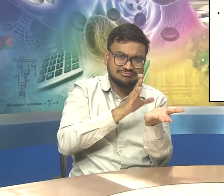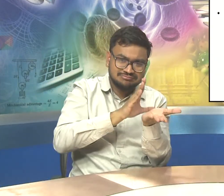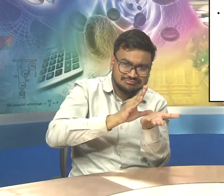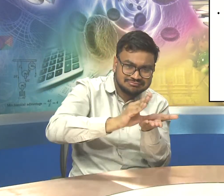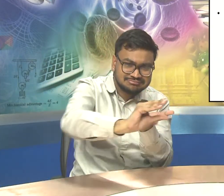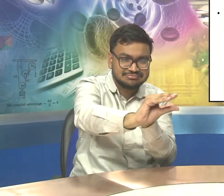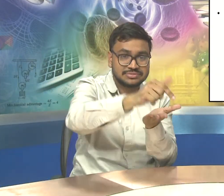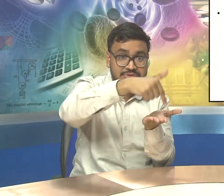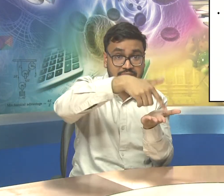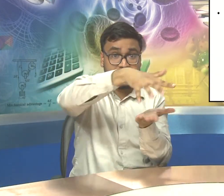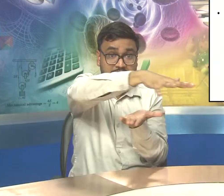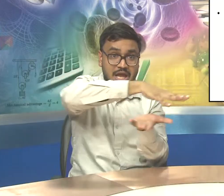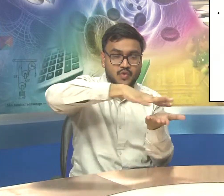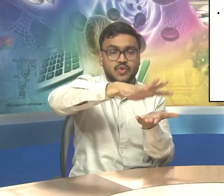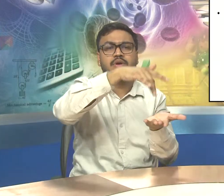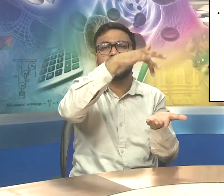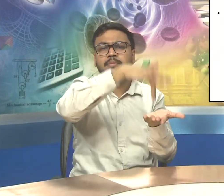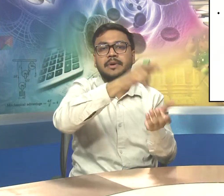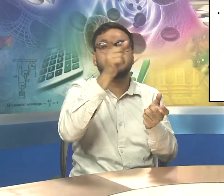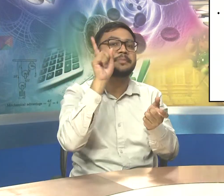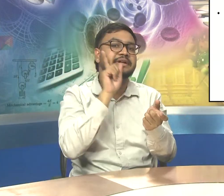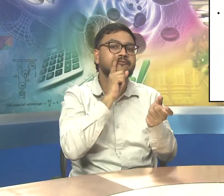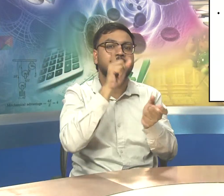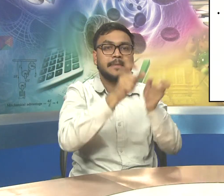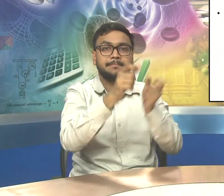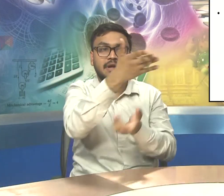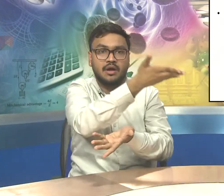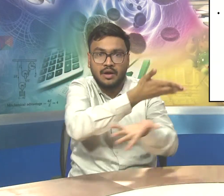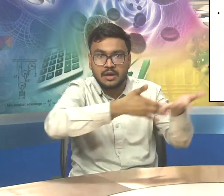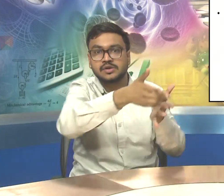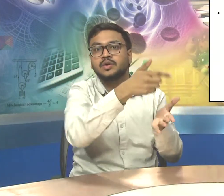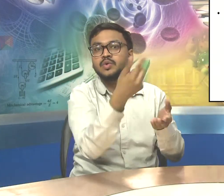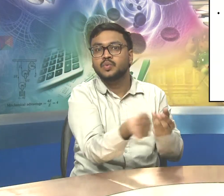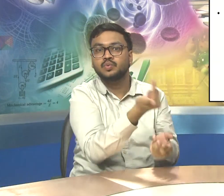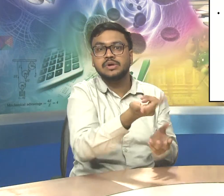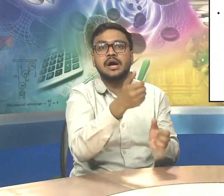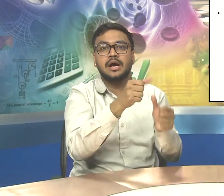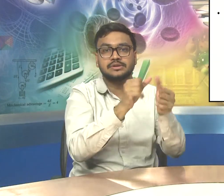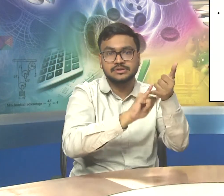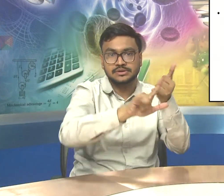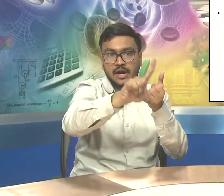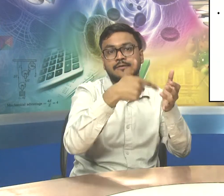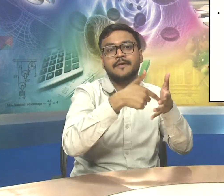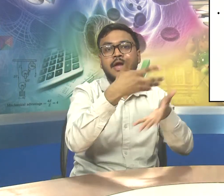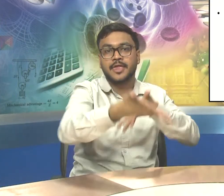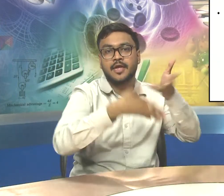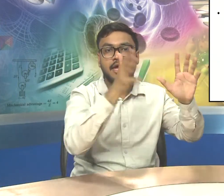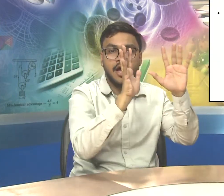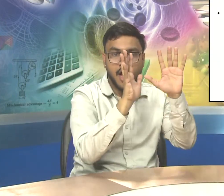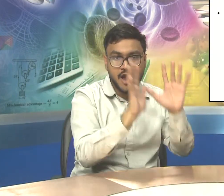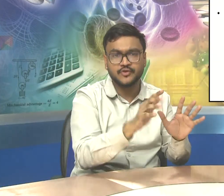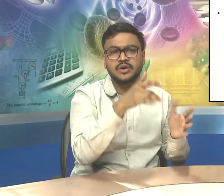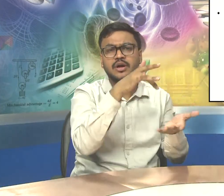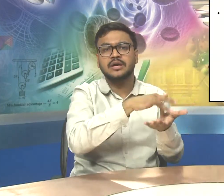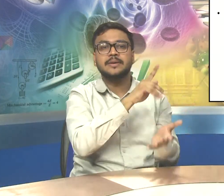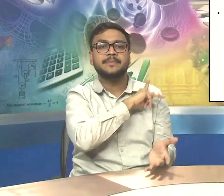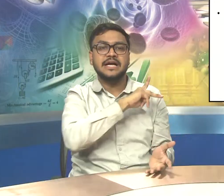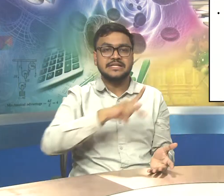also being used in Bangalore, and Alipur sign language is used in a village